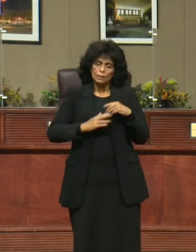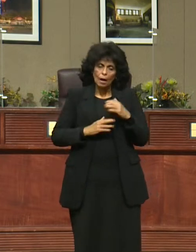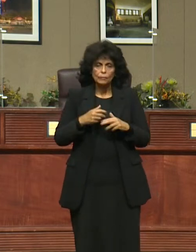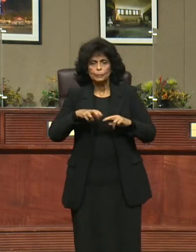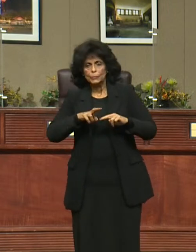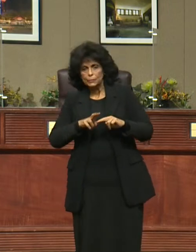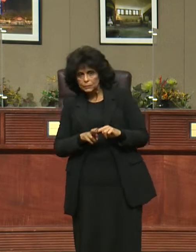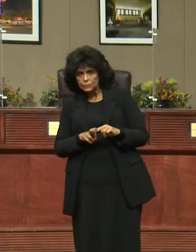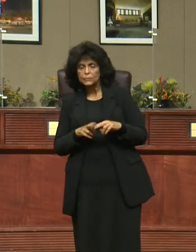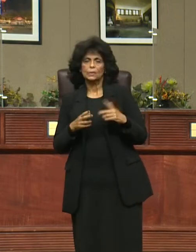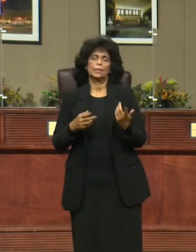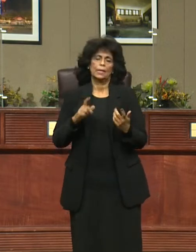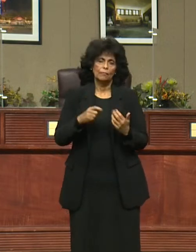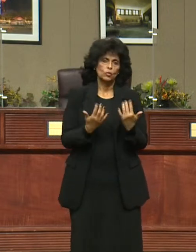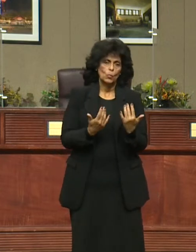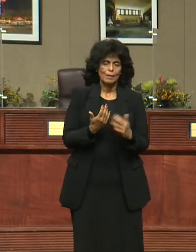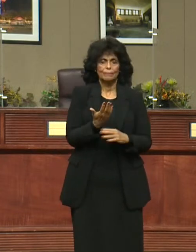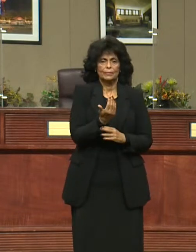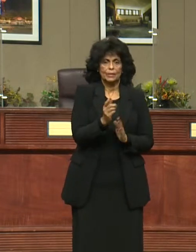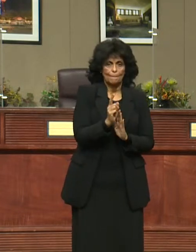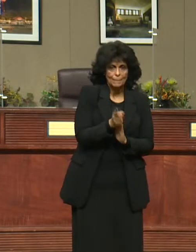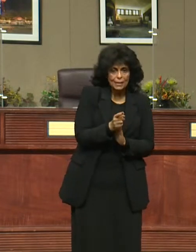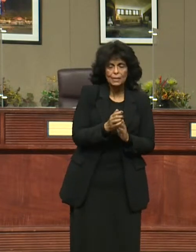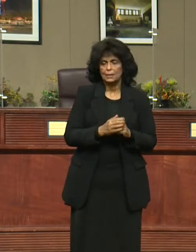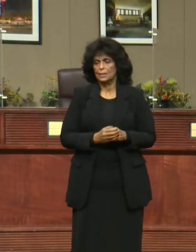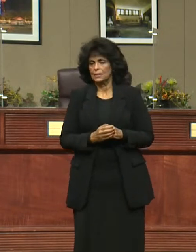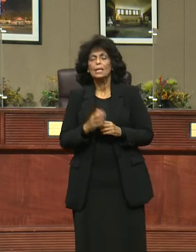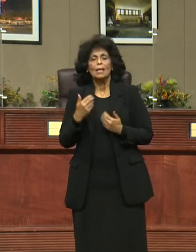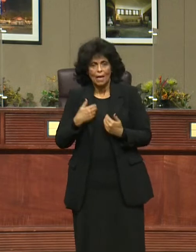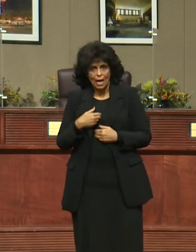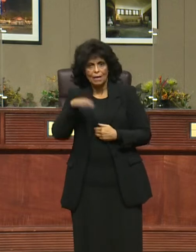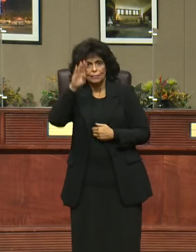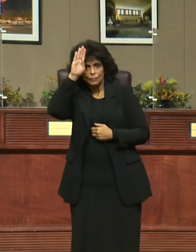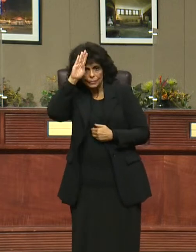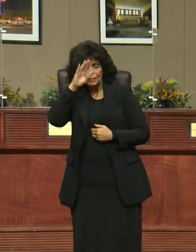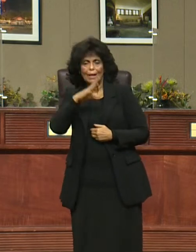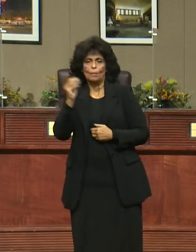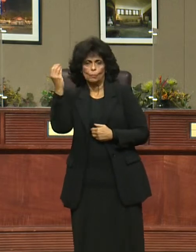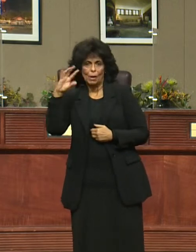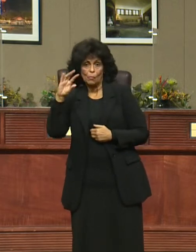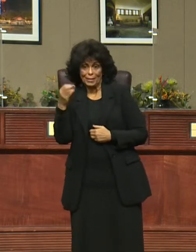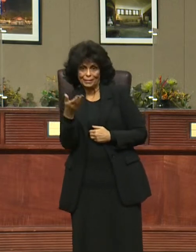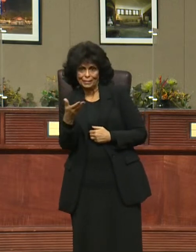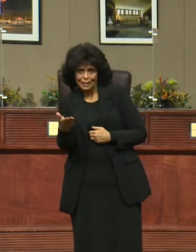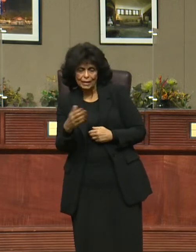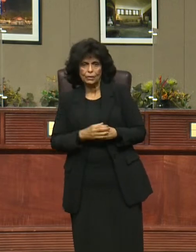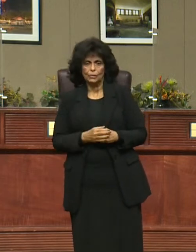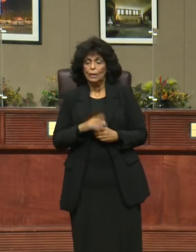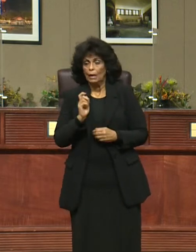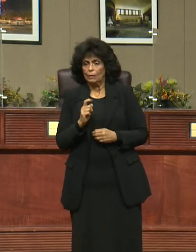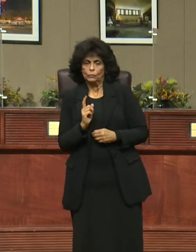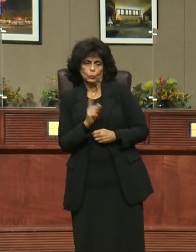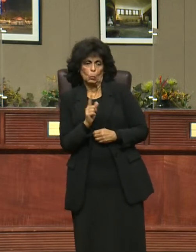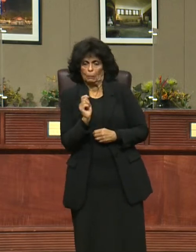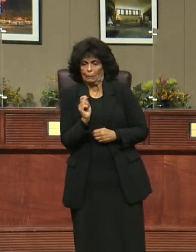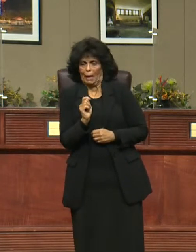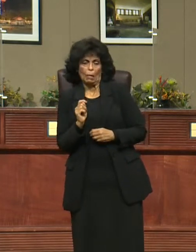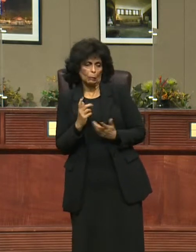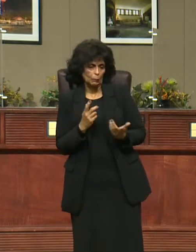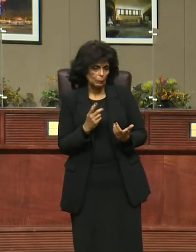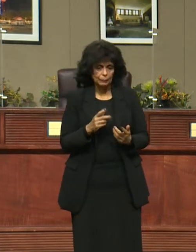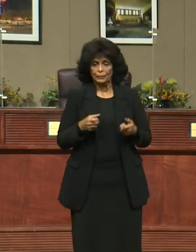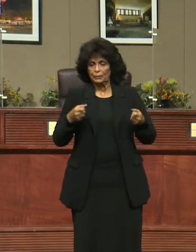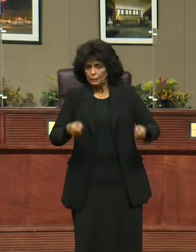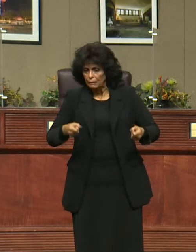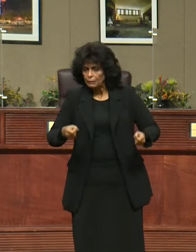and having access to bathroom and where the walkers are going to be stationed or the wheelchair. So there's a lot of things, that preparation that goes into